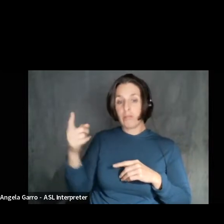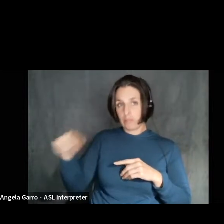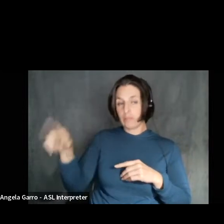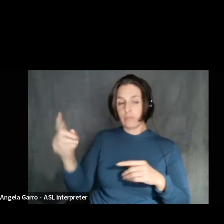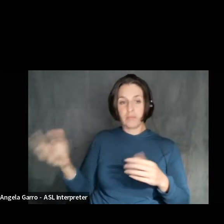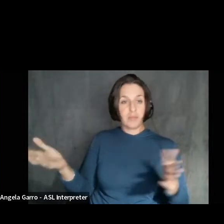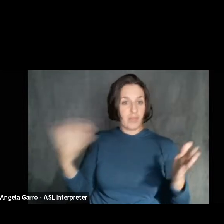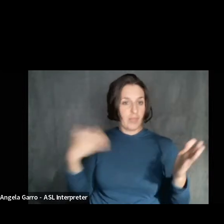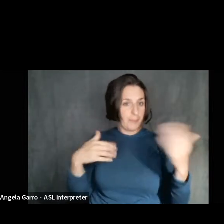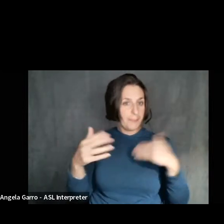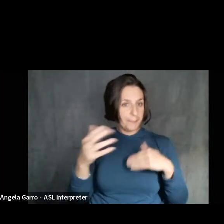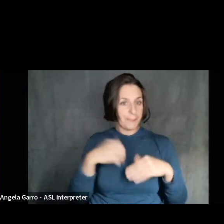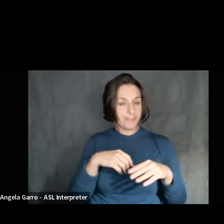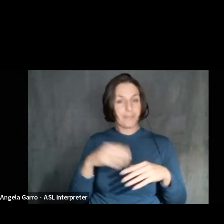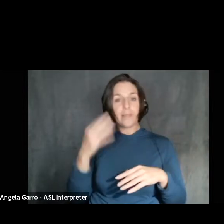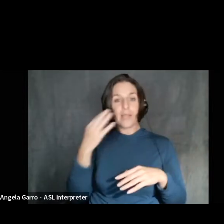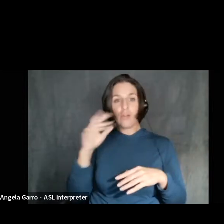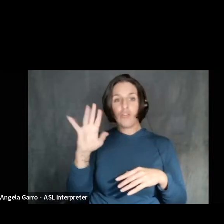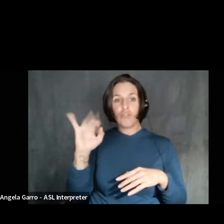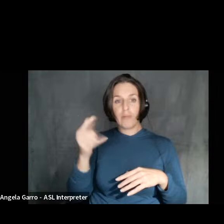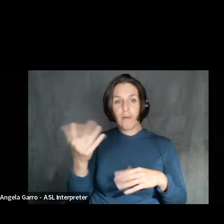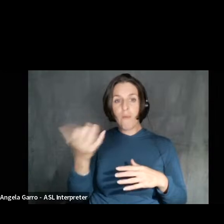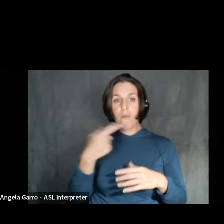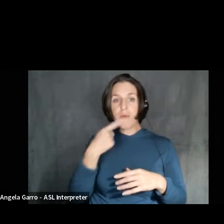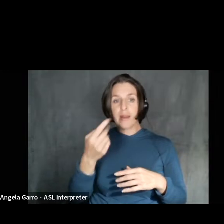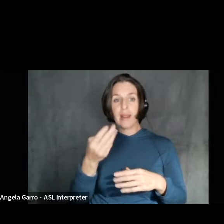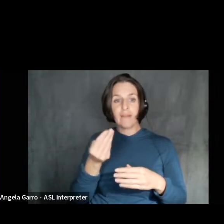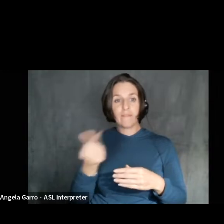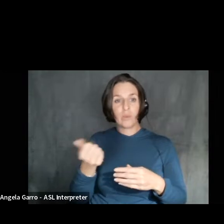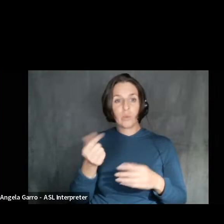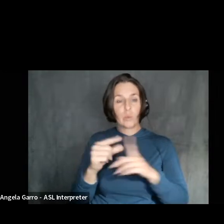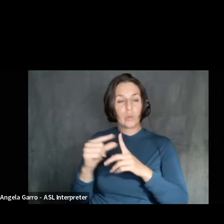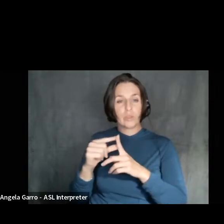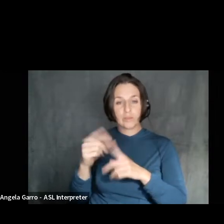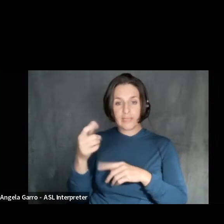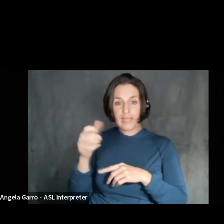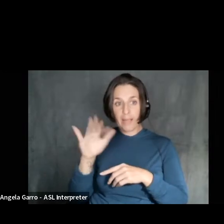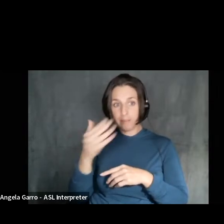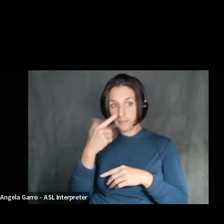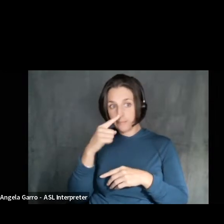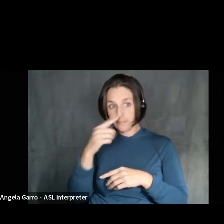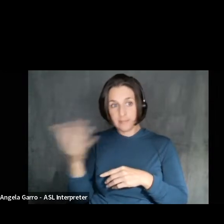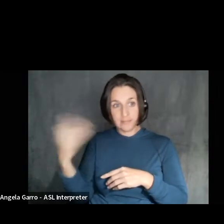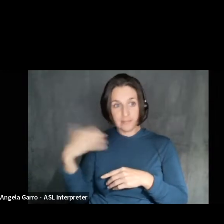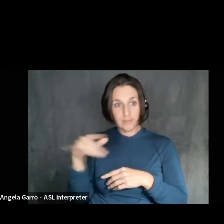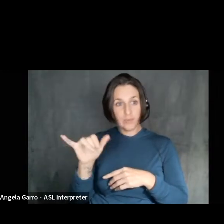And I know, Craig, you wanted to say a few words, but Gabby, come on up too, please.